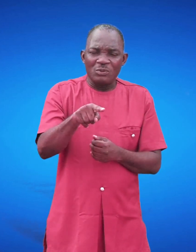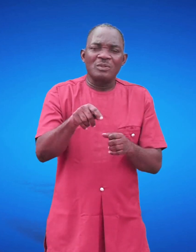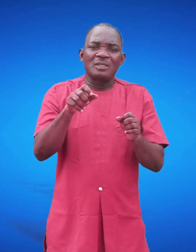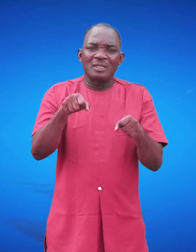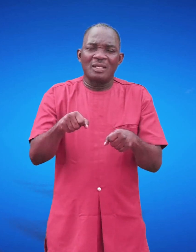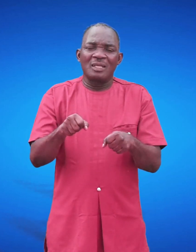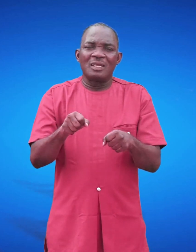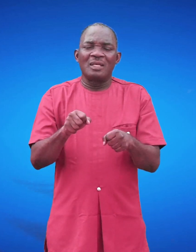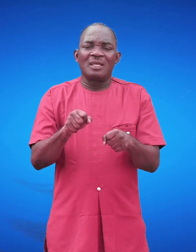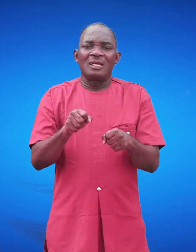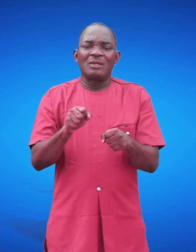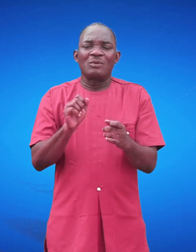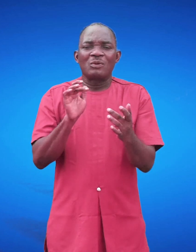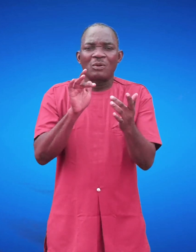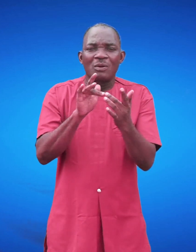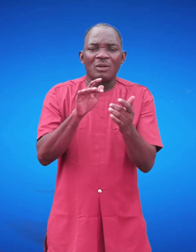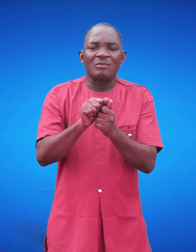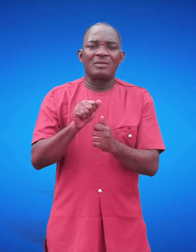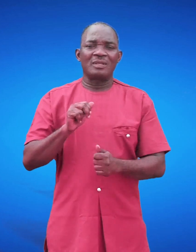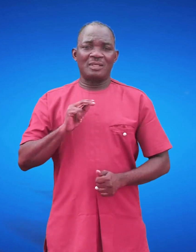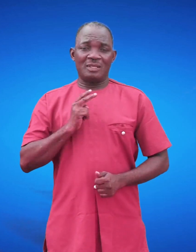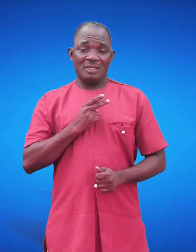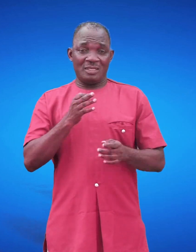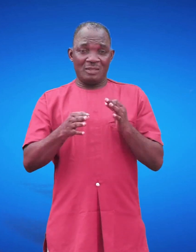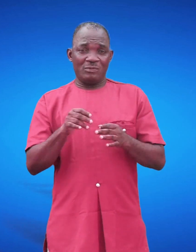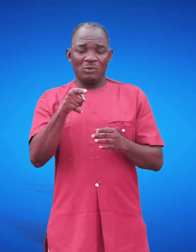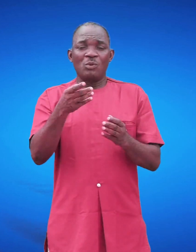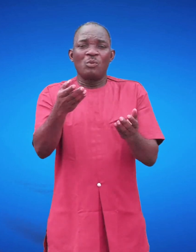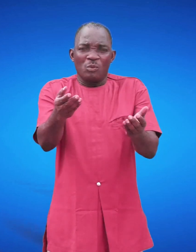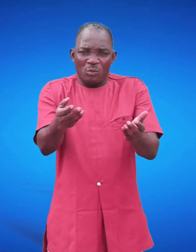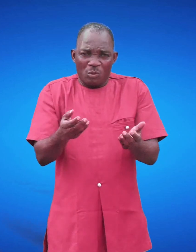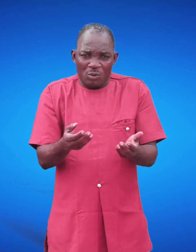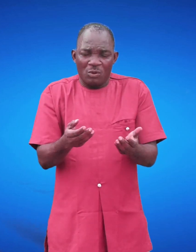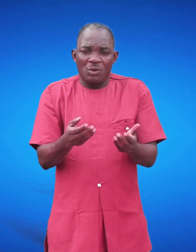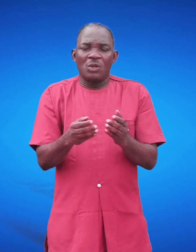in touch with us if you want to complain.